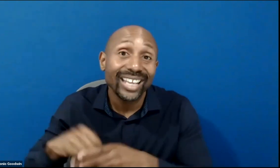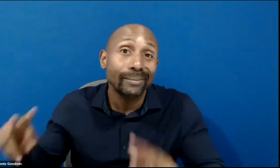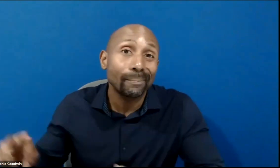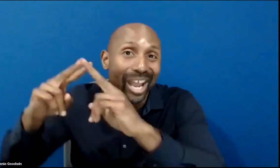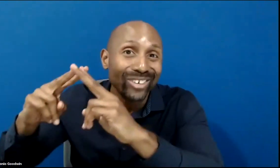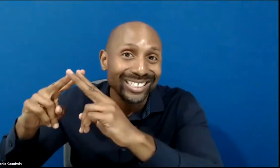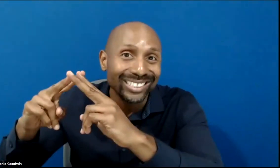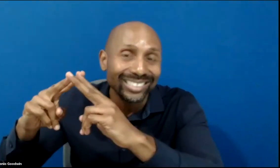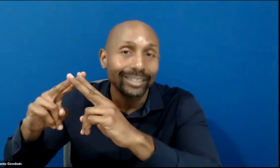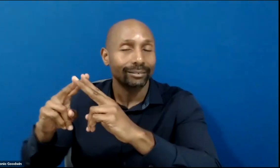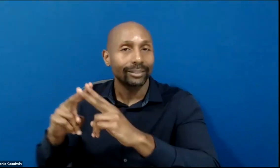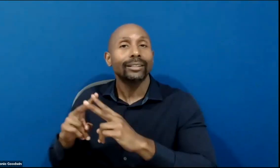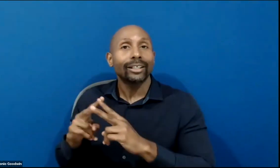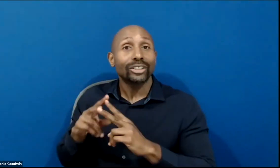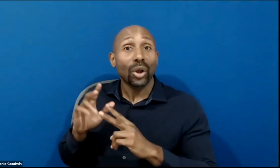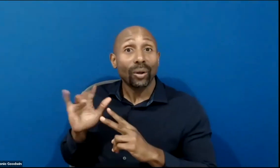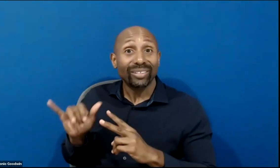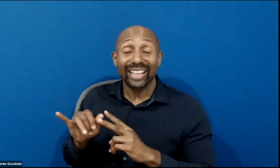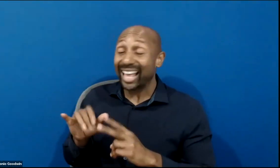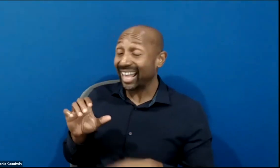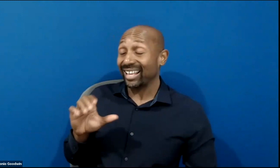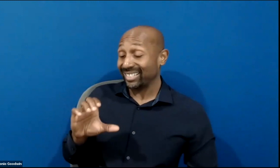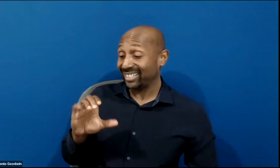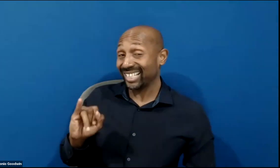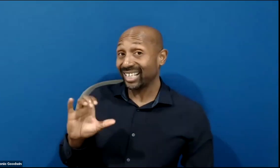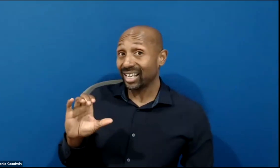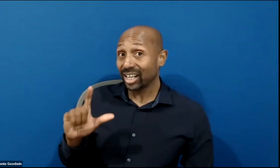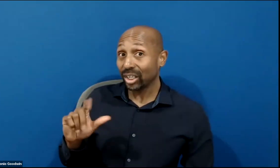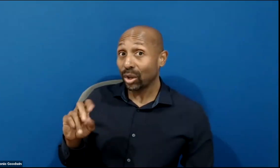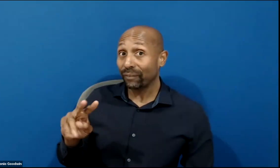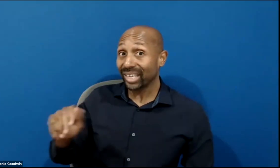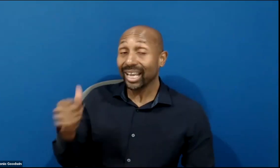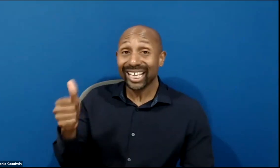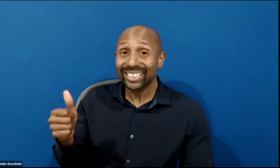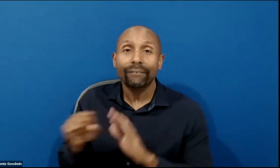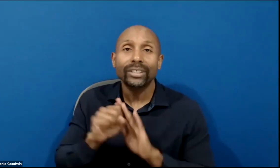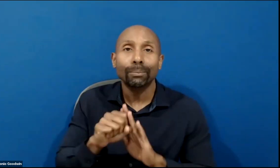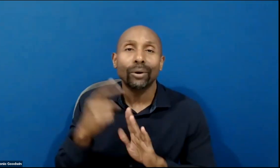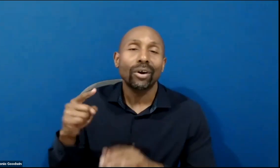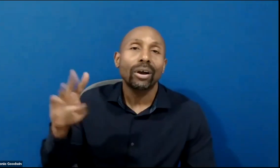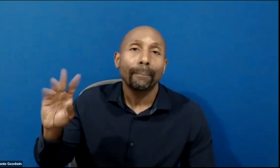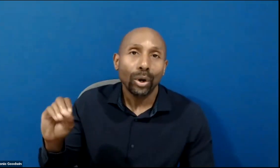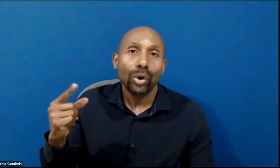Bogotá, is obviously, it is a ritual of Bogotá.